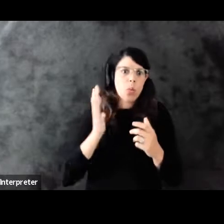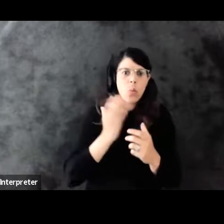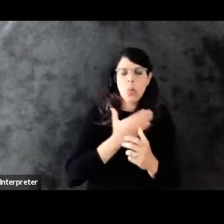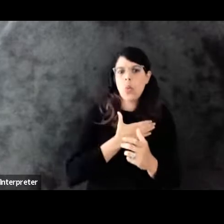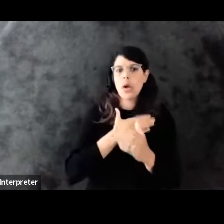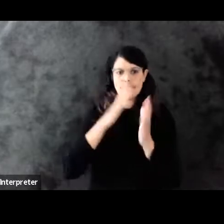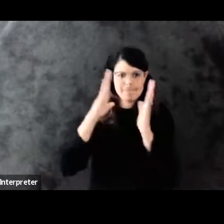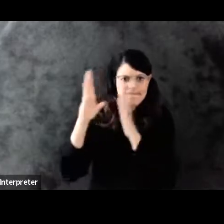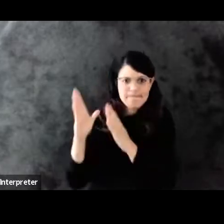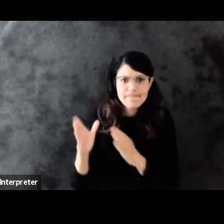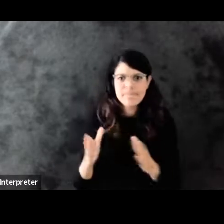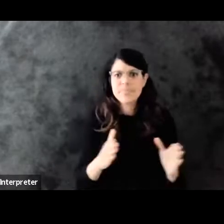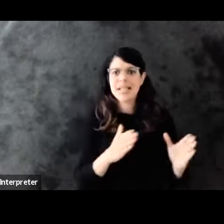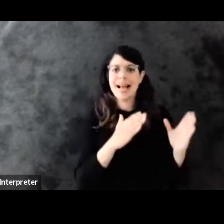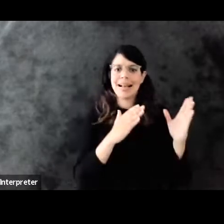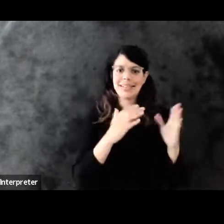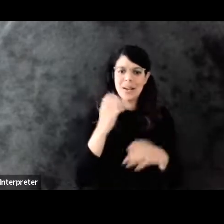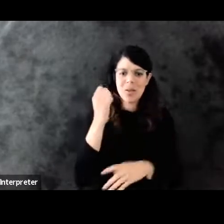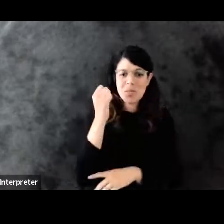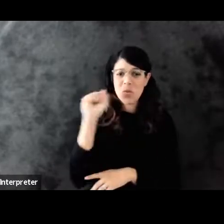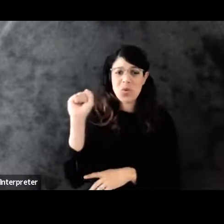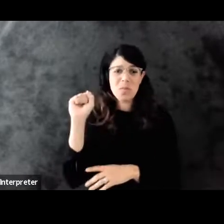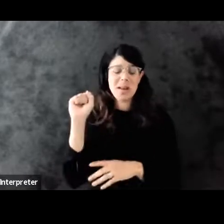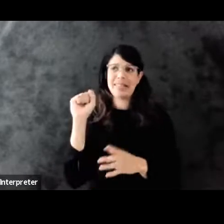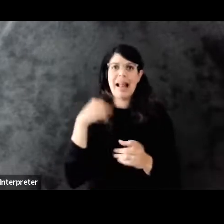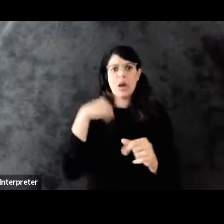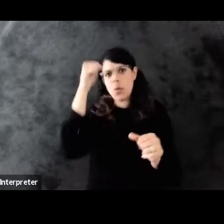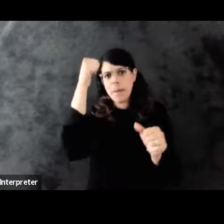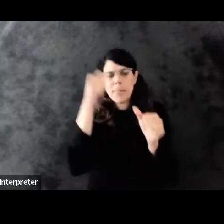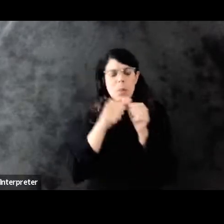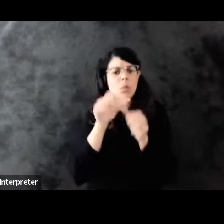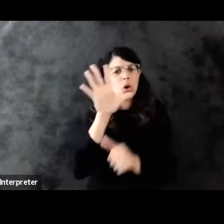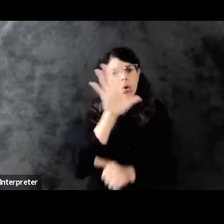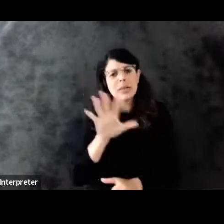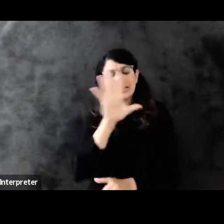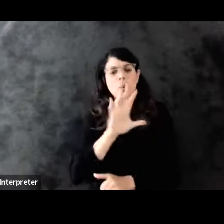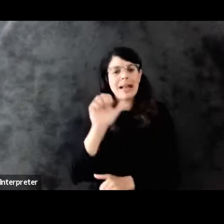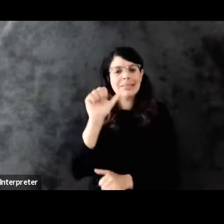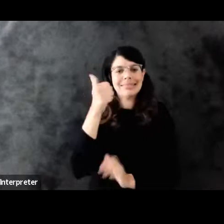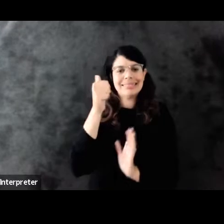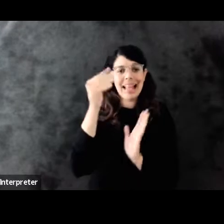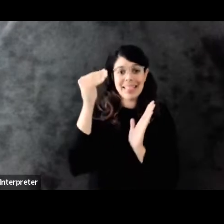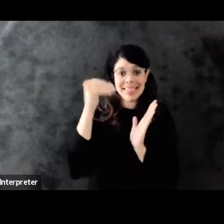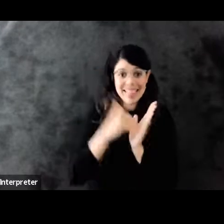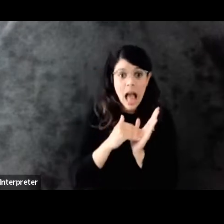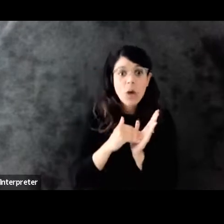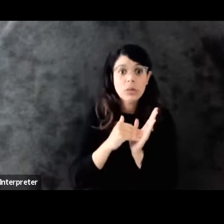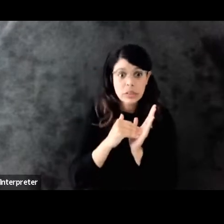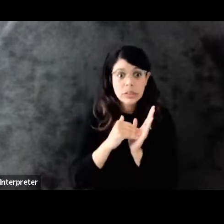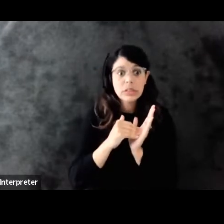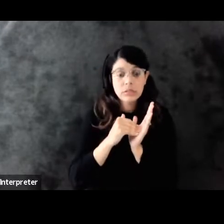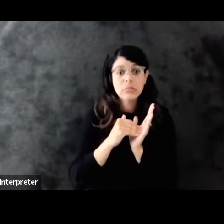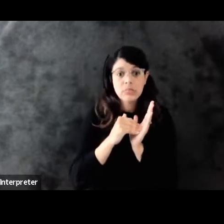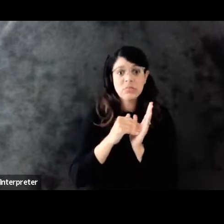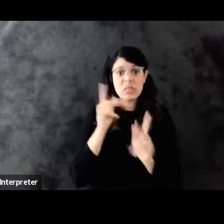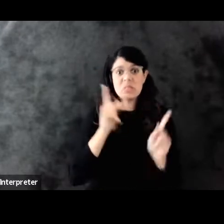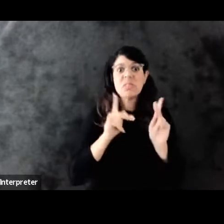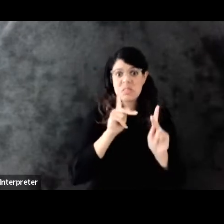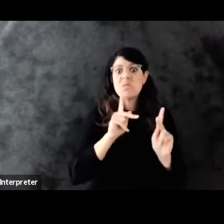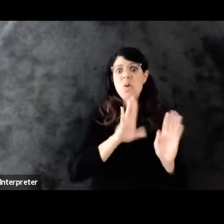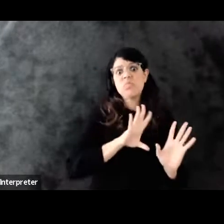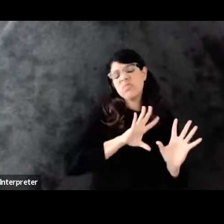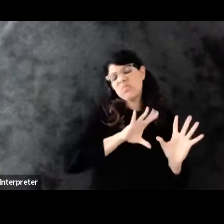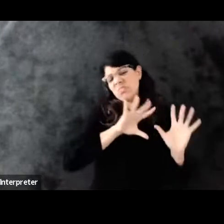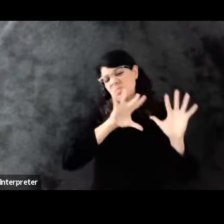and we had 10,000 kids or more out of the schools in protest. And that was the first major